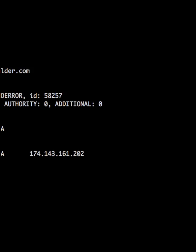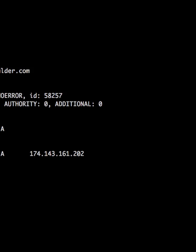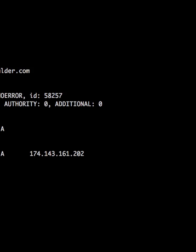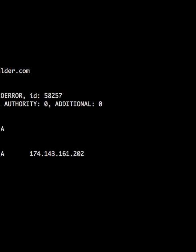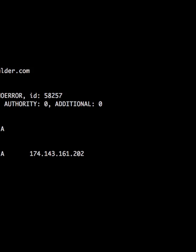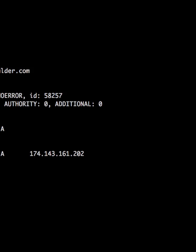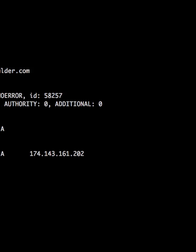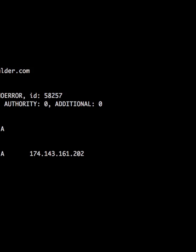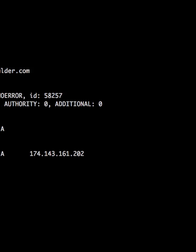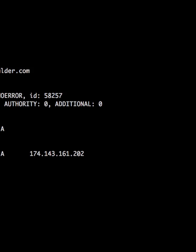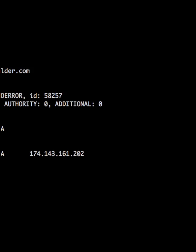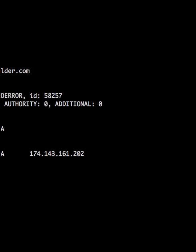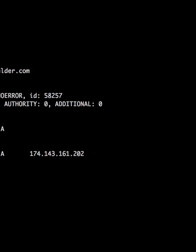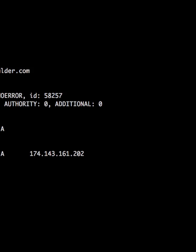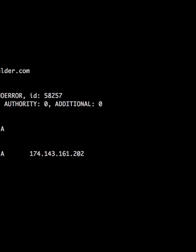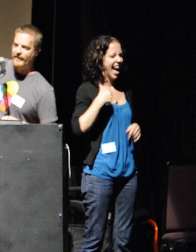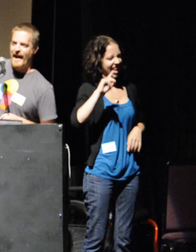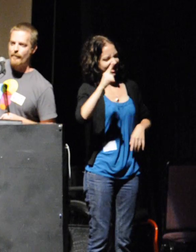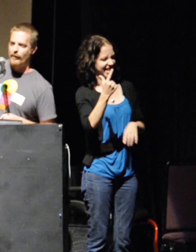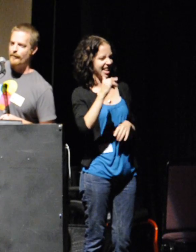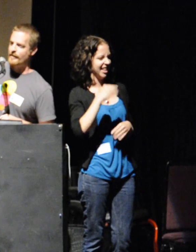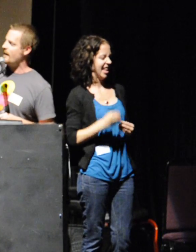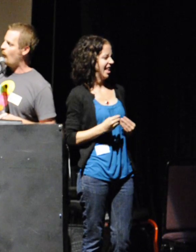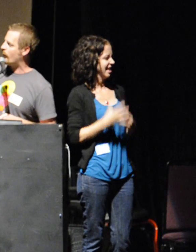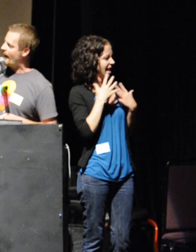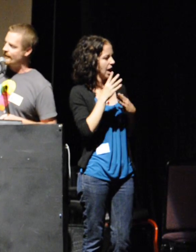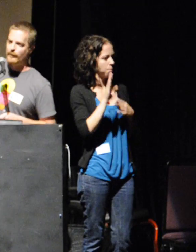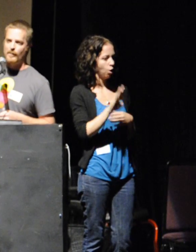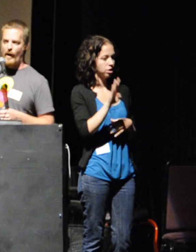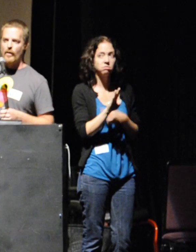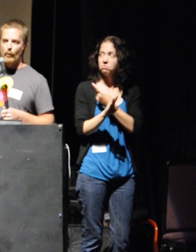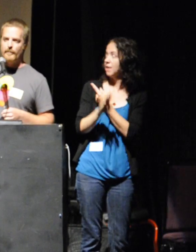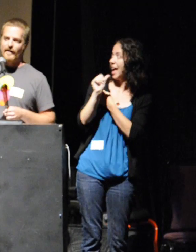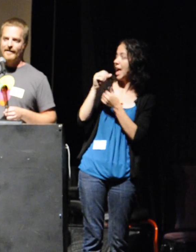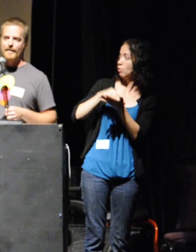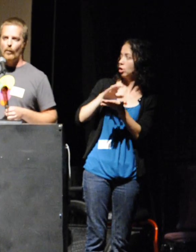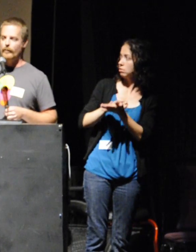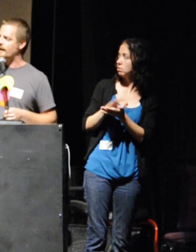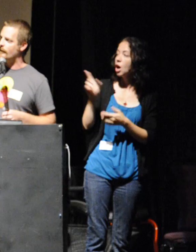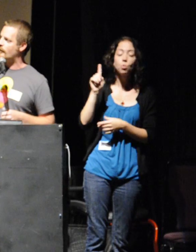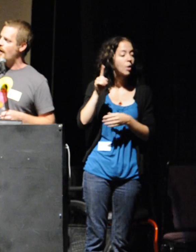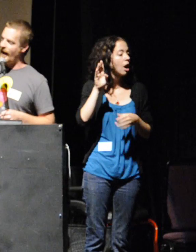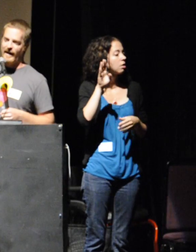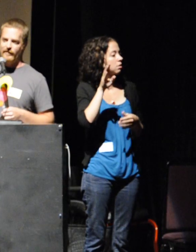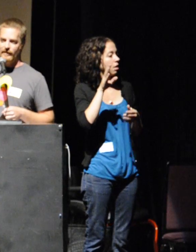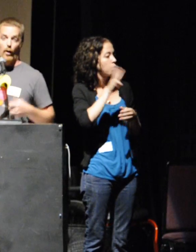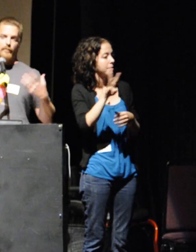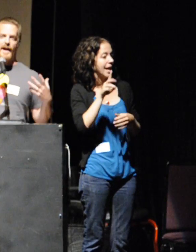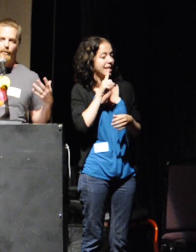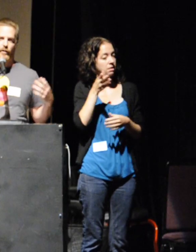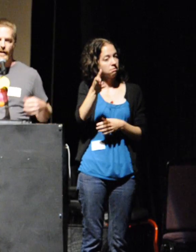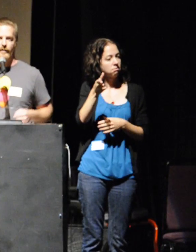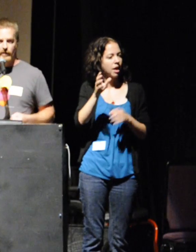is what it looks like when you dig. I digged Ignite Boulder. There's the A record for Ignite Boulder. That tells me where the website Ignite Boulder lives. I can actually